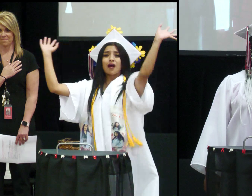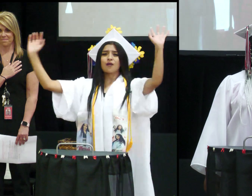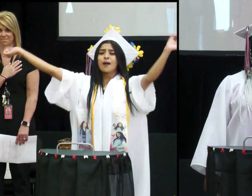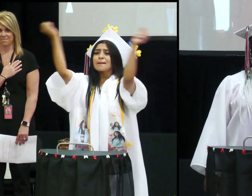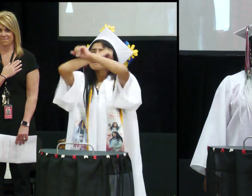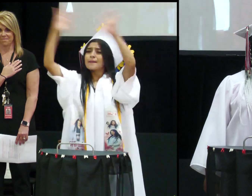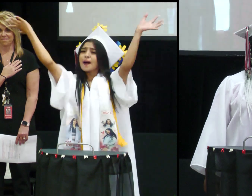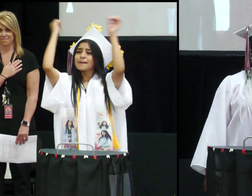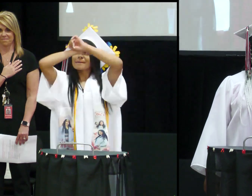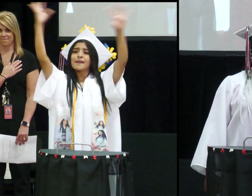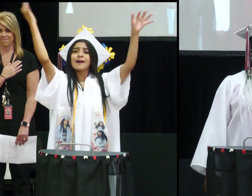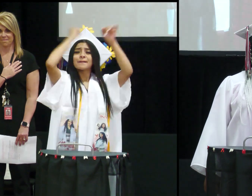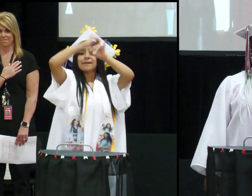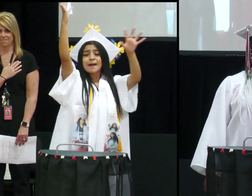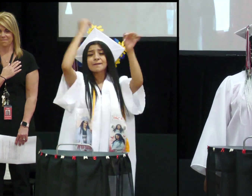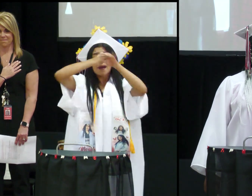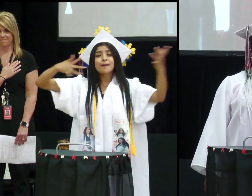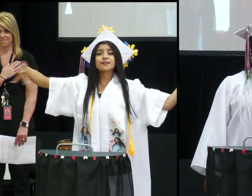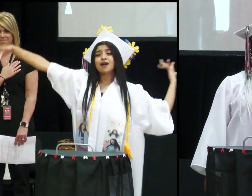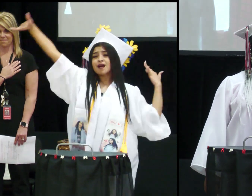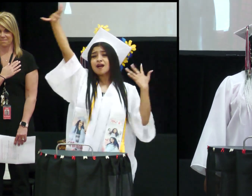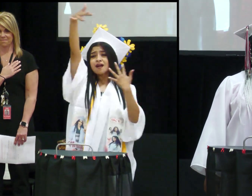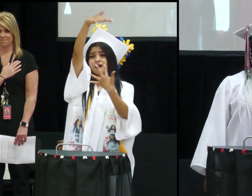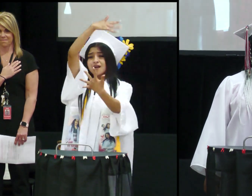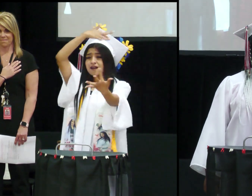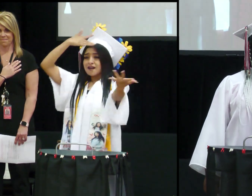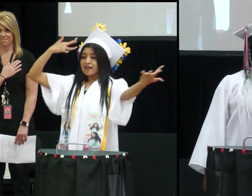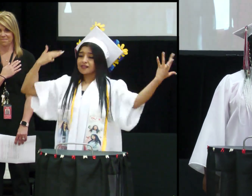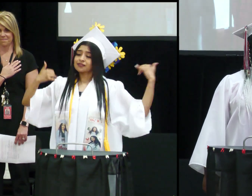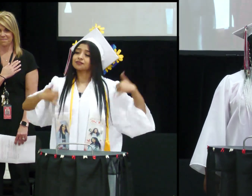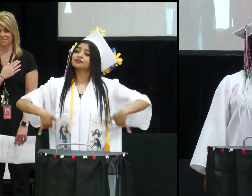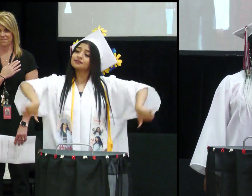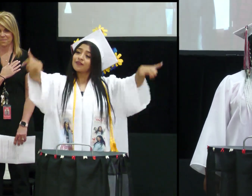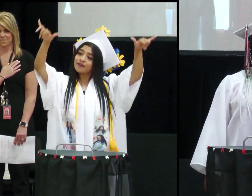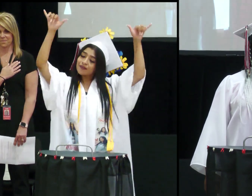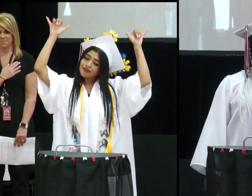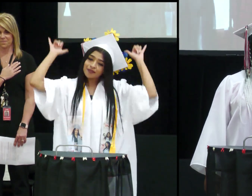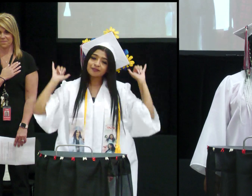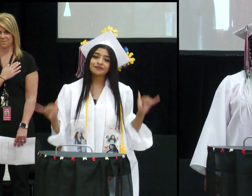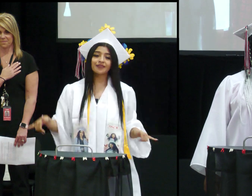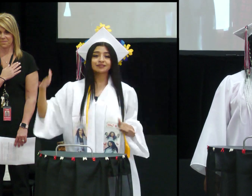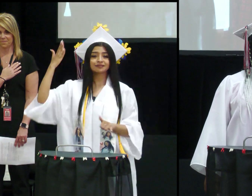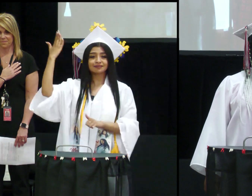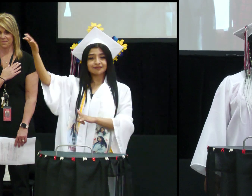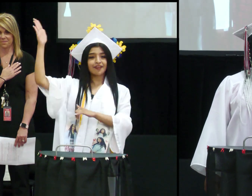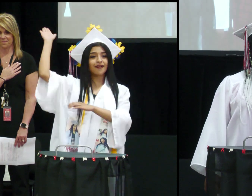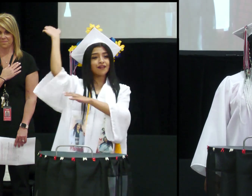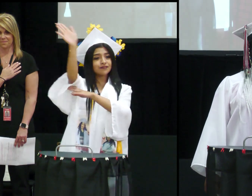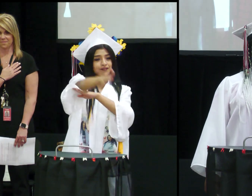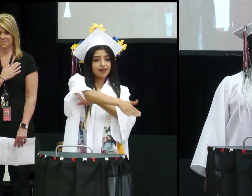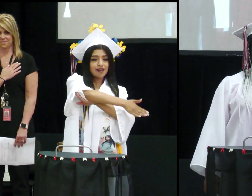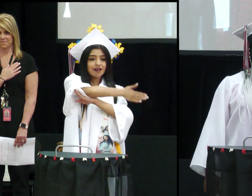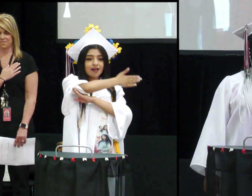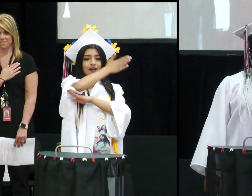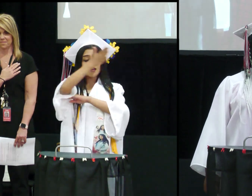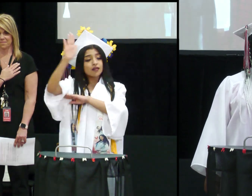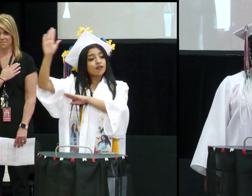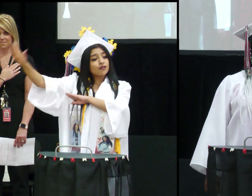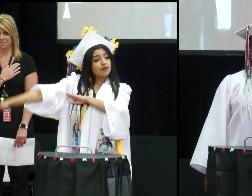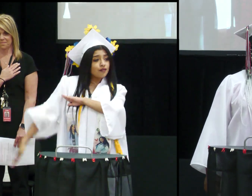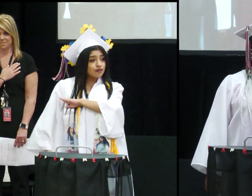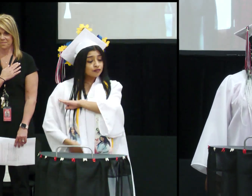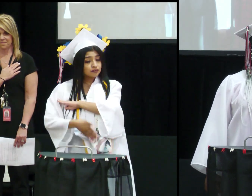bombs bursting in air, gave proof through the